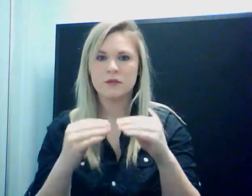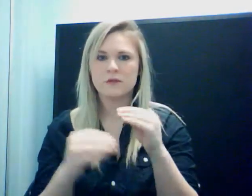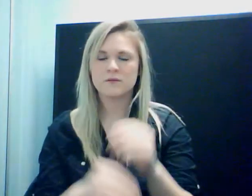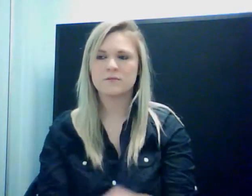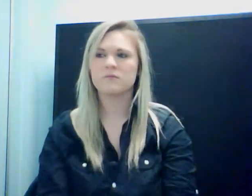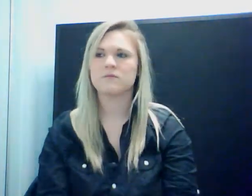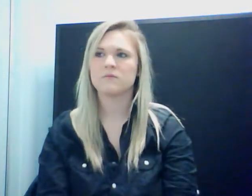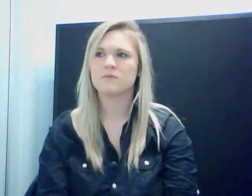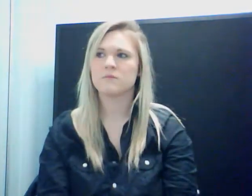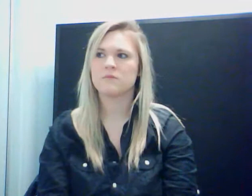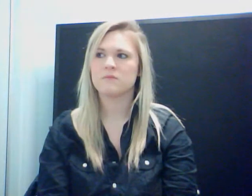of it through the contract.